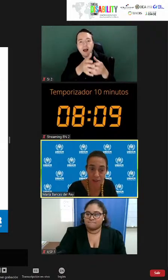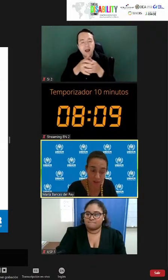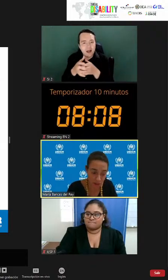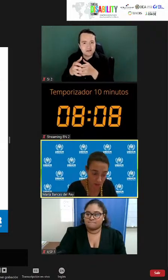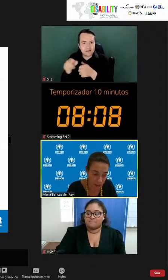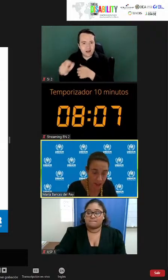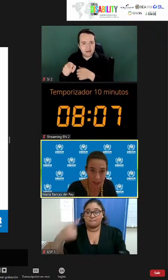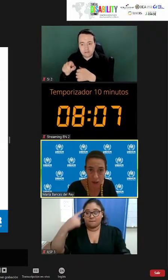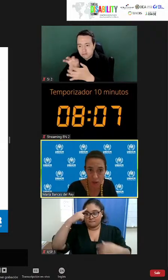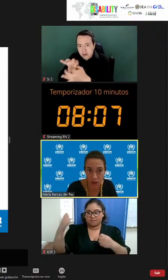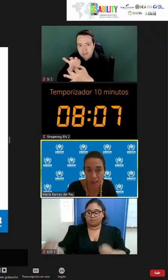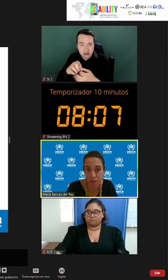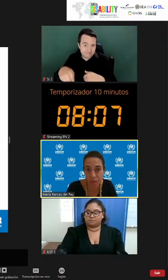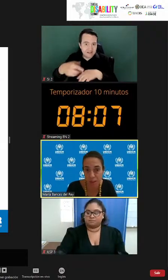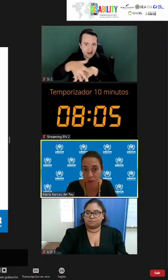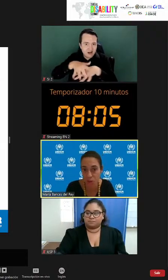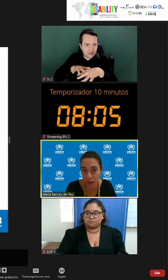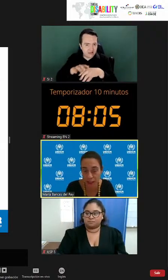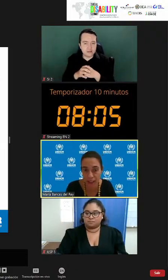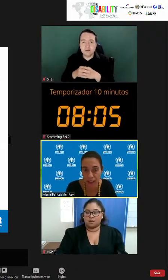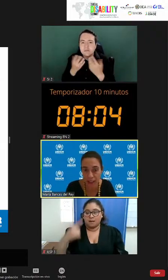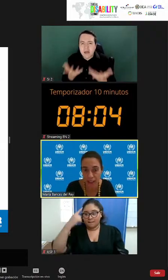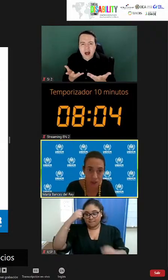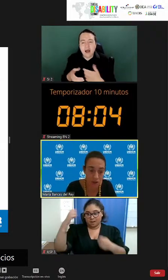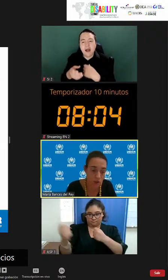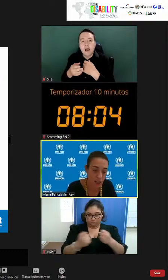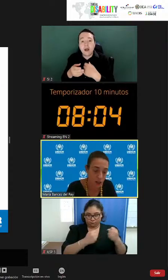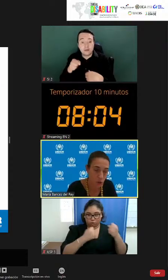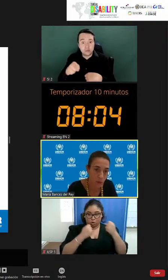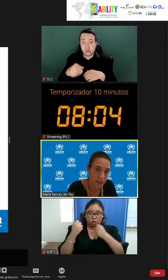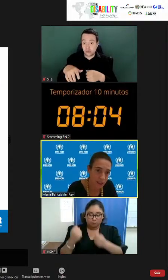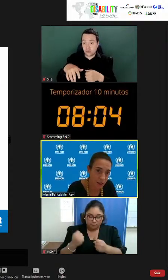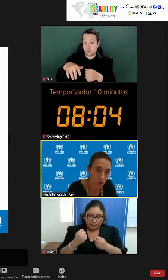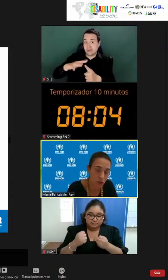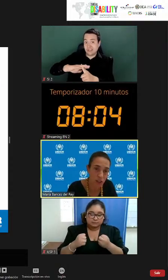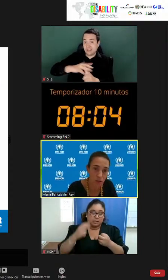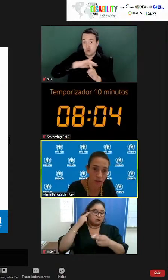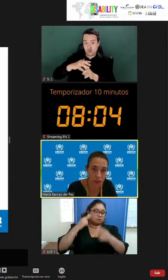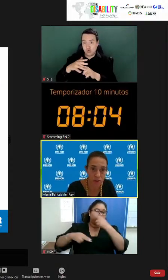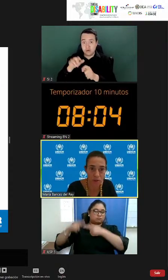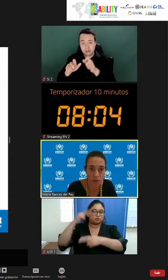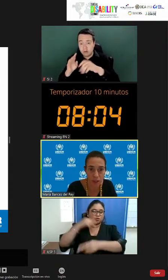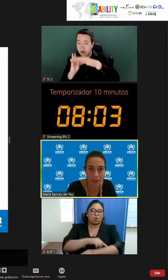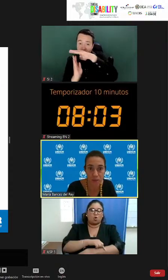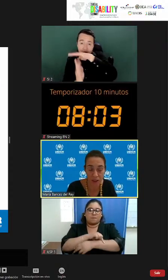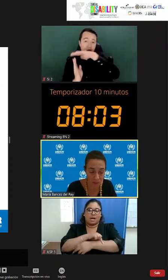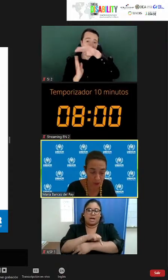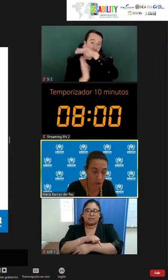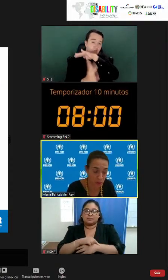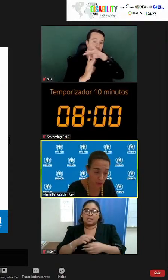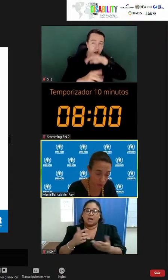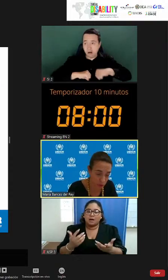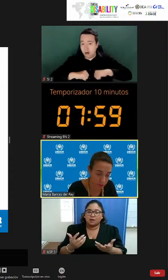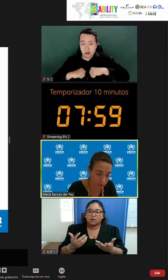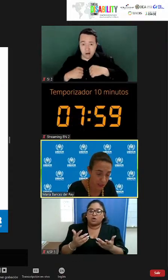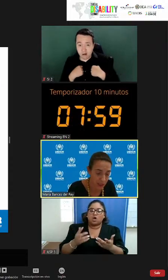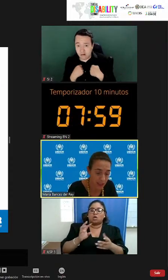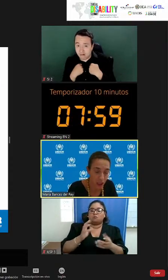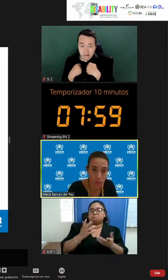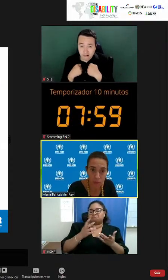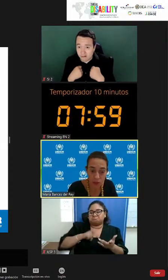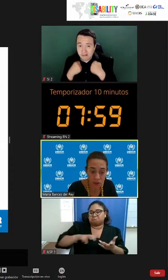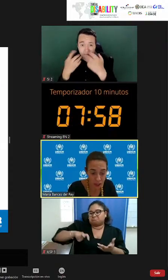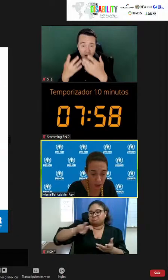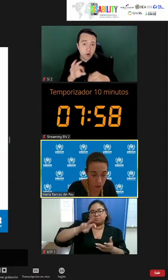agencies here to work on human mobility in humanitarian contexts and